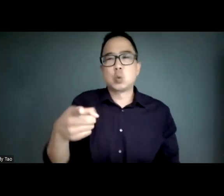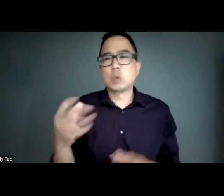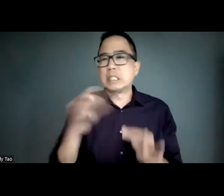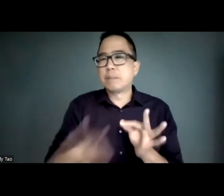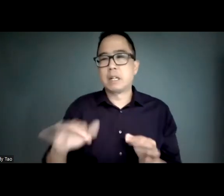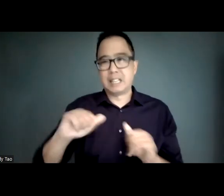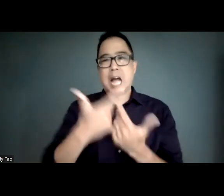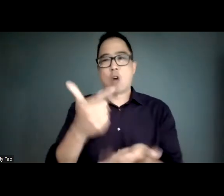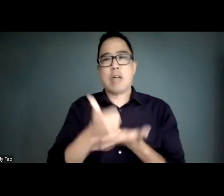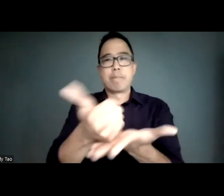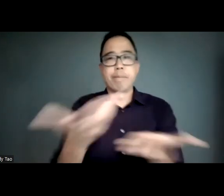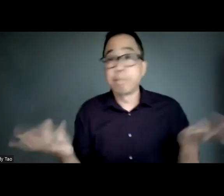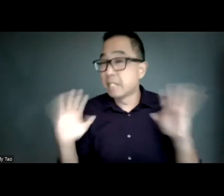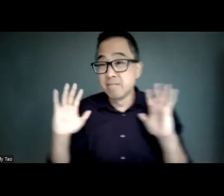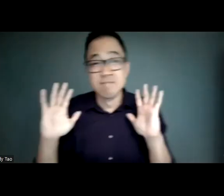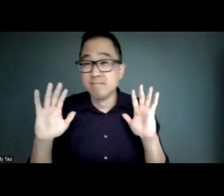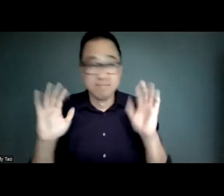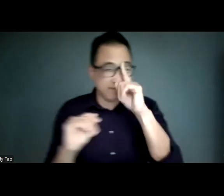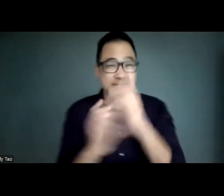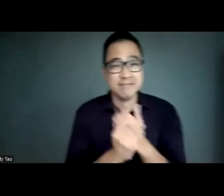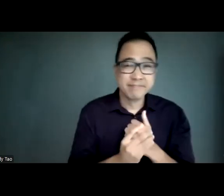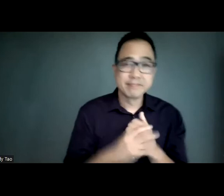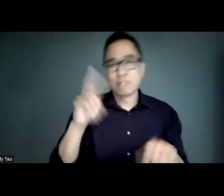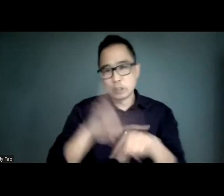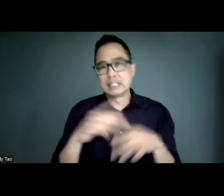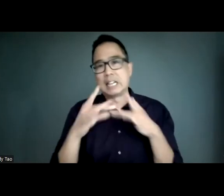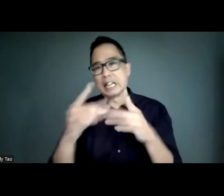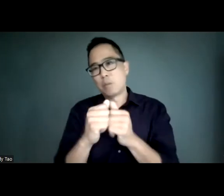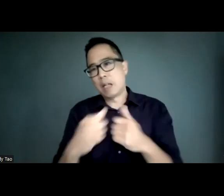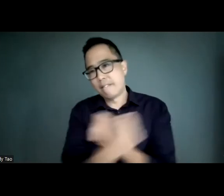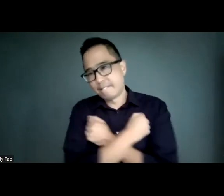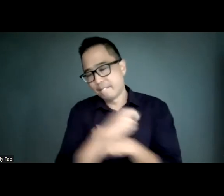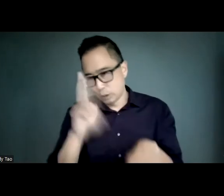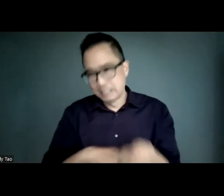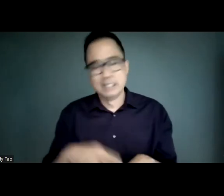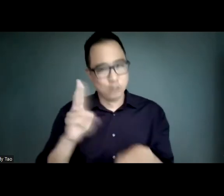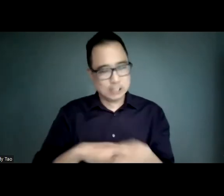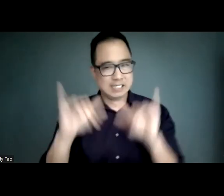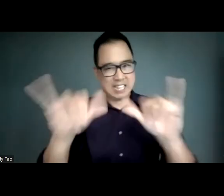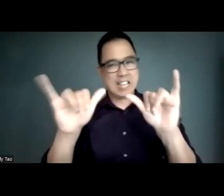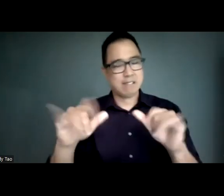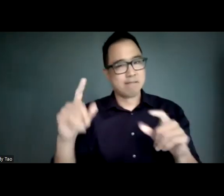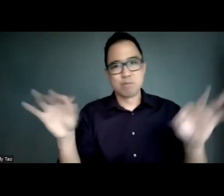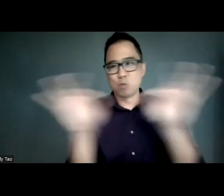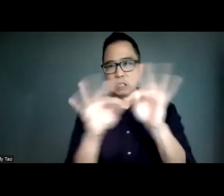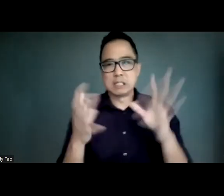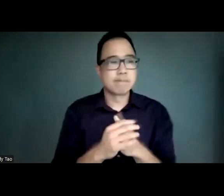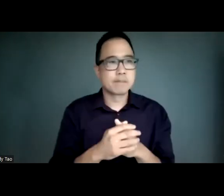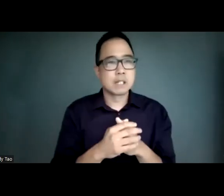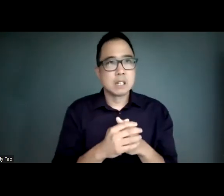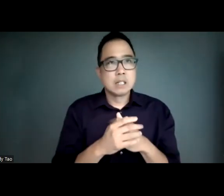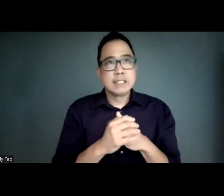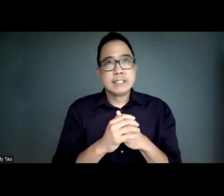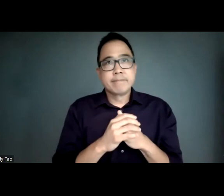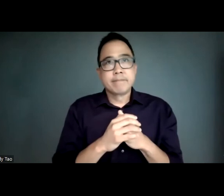Start with one person who's next to you. That's how you help. One at a time. And lead with love